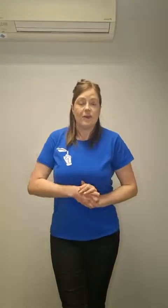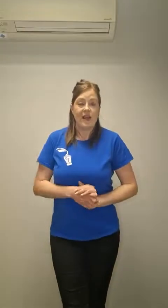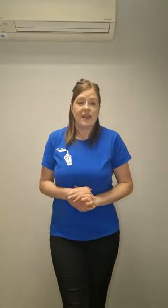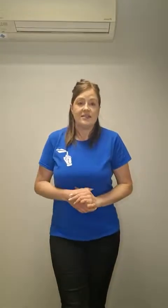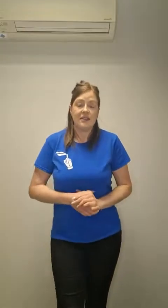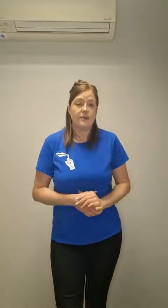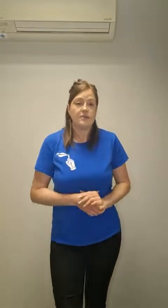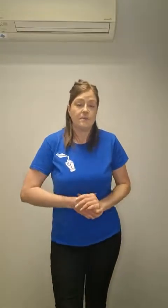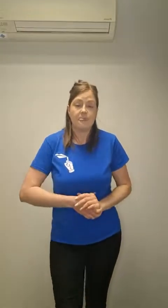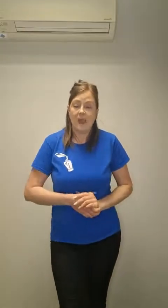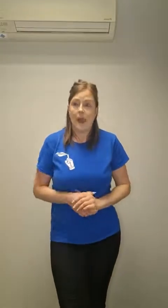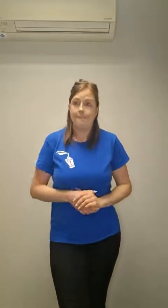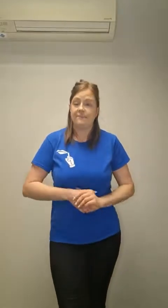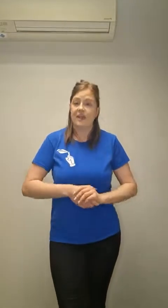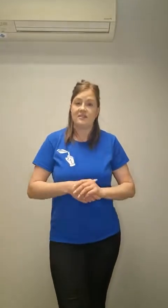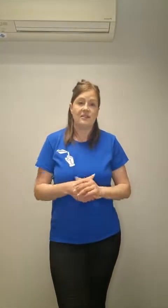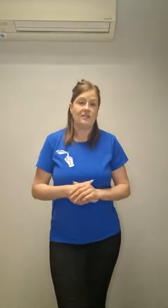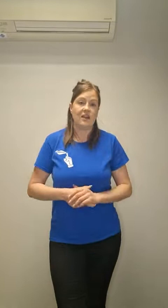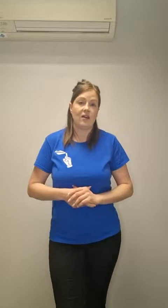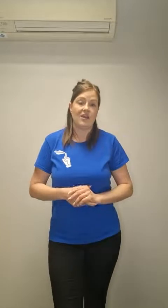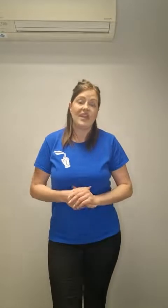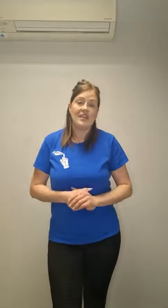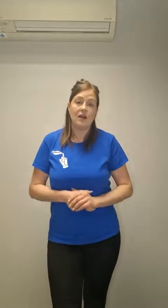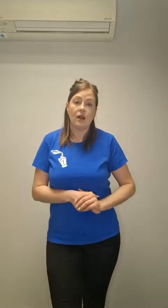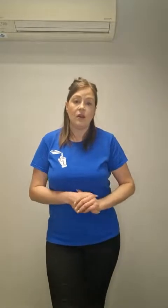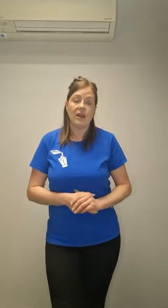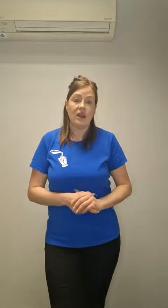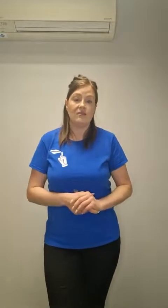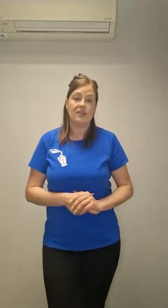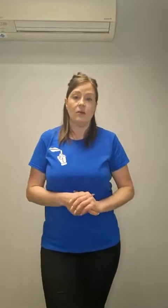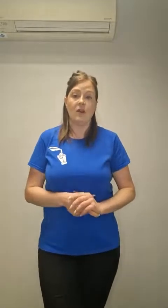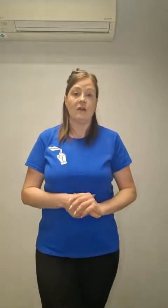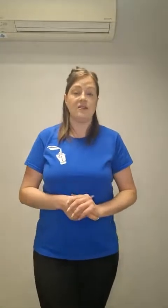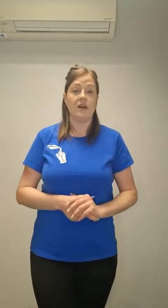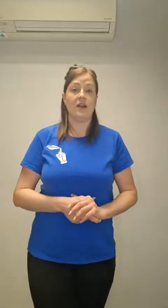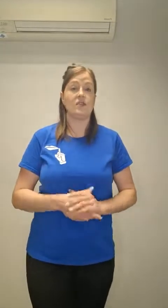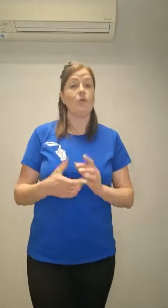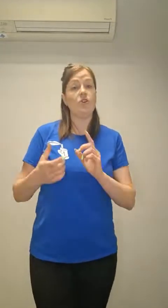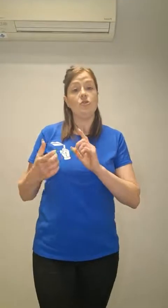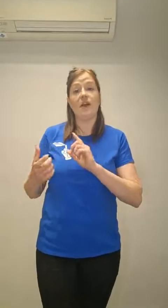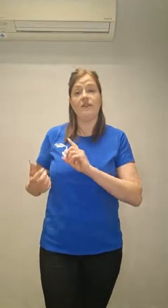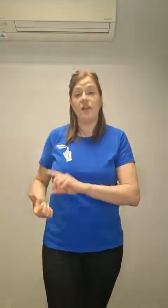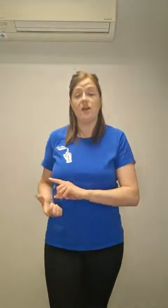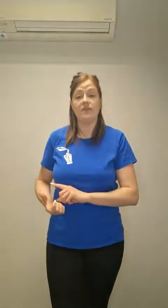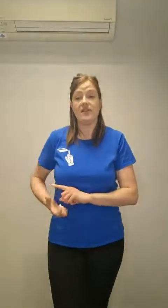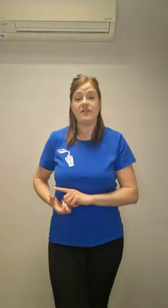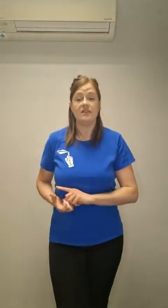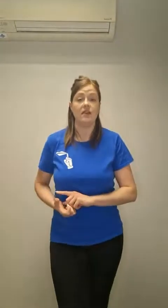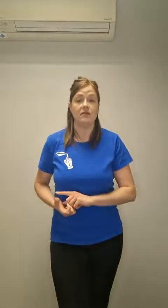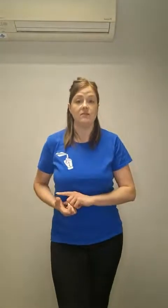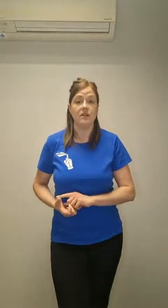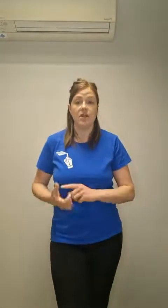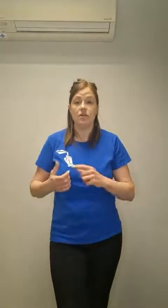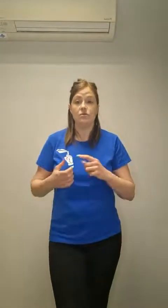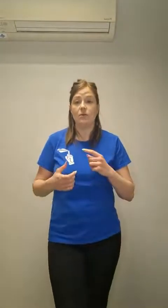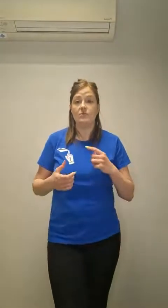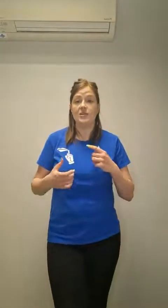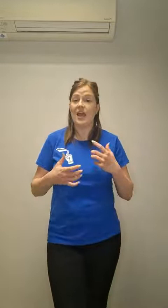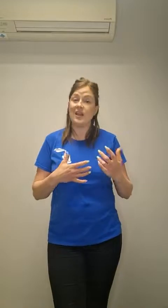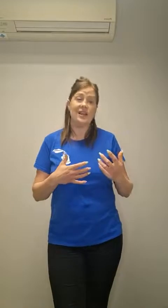key skills. As I said, they are the key to unlocking every single one of our signs. Once you have learned these skills, you don't technically